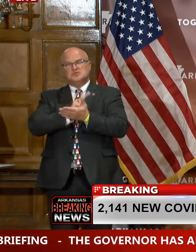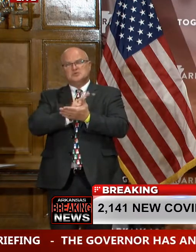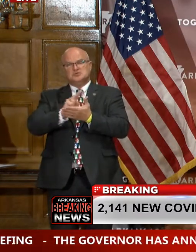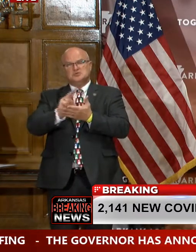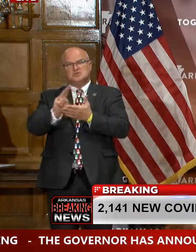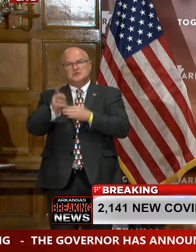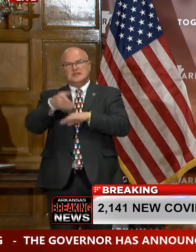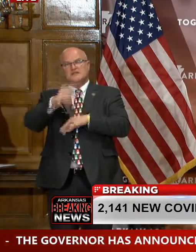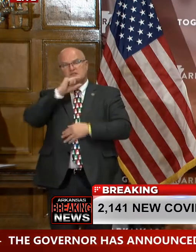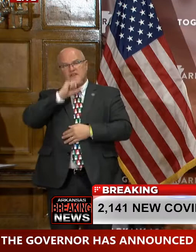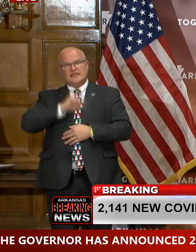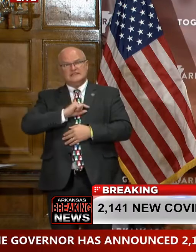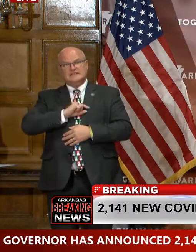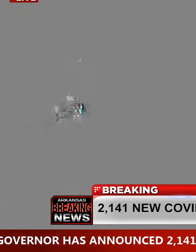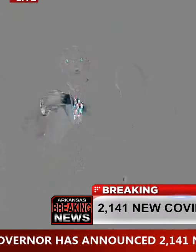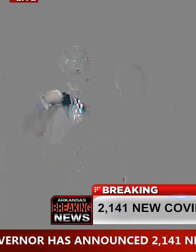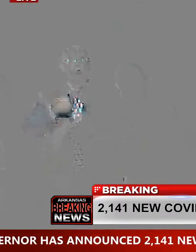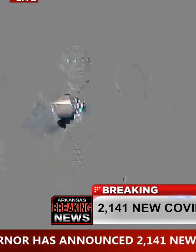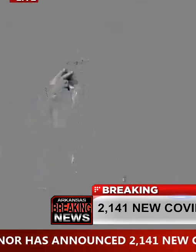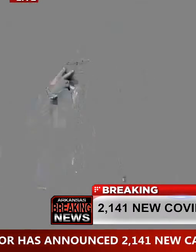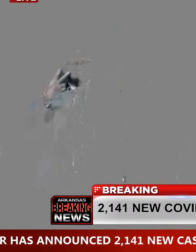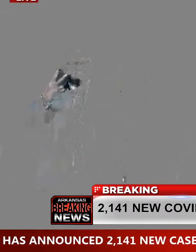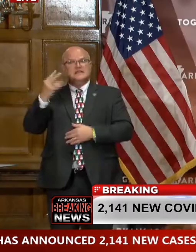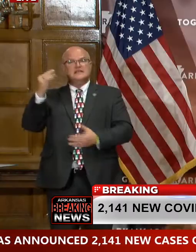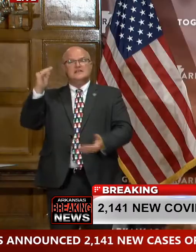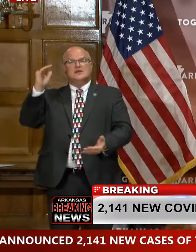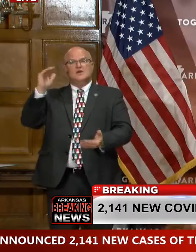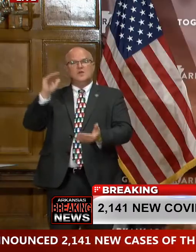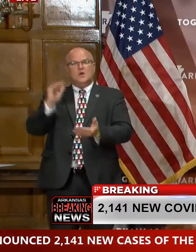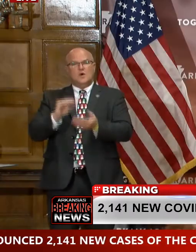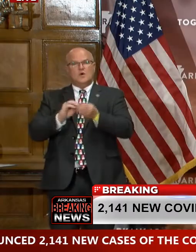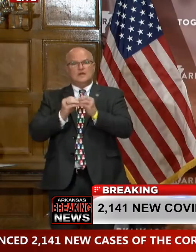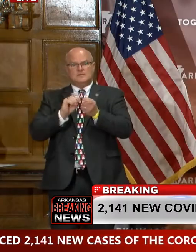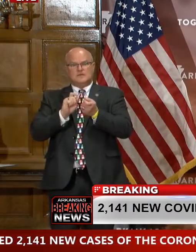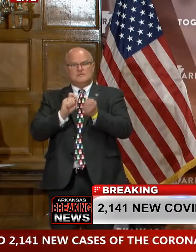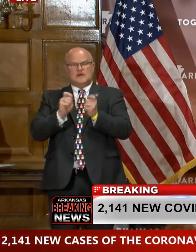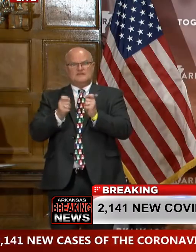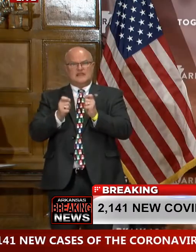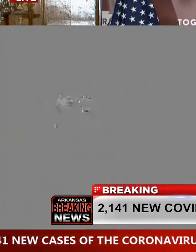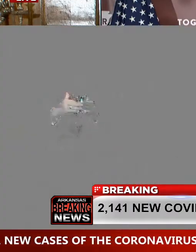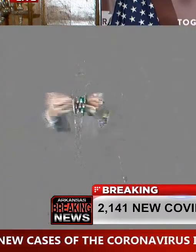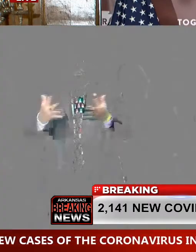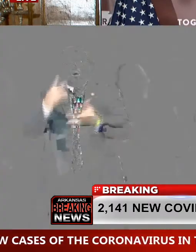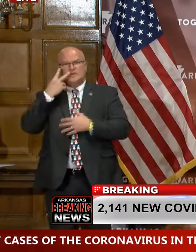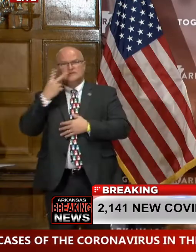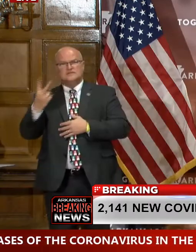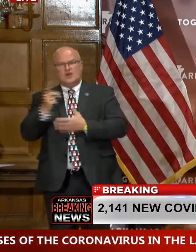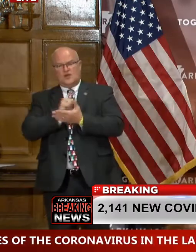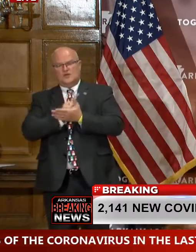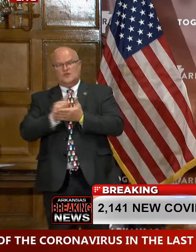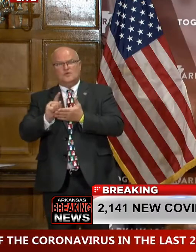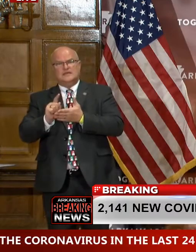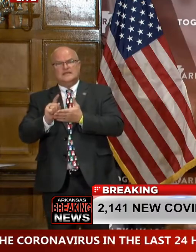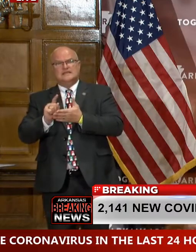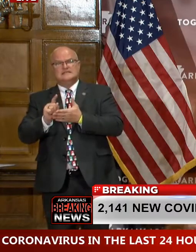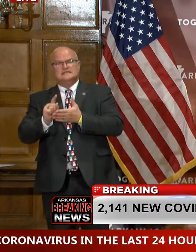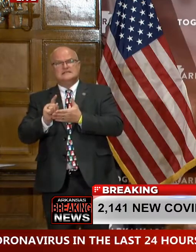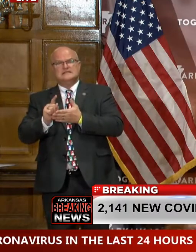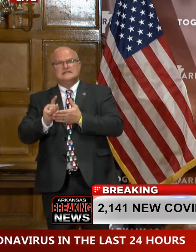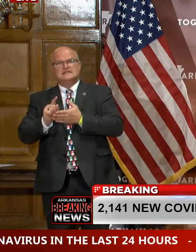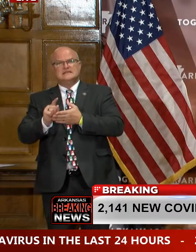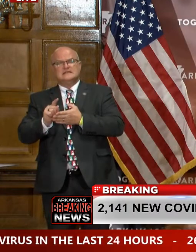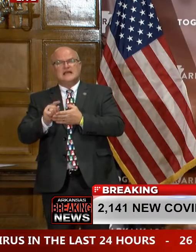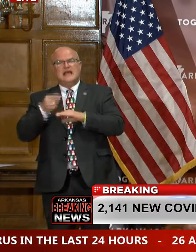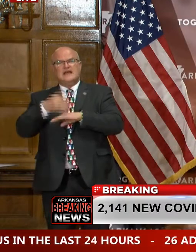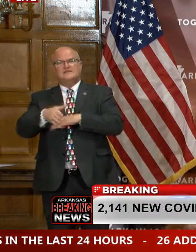after Thanksgiving, we have seen a lower number of modifications than what we saw in the weeks following